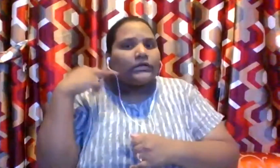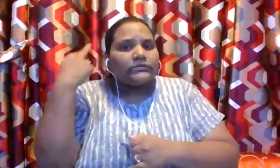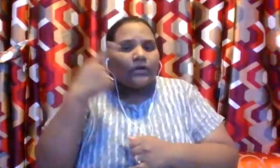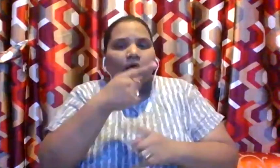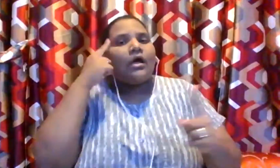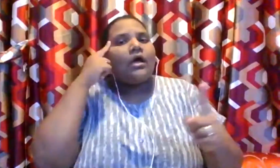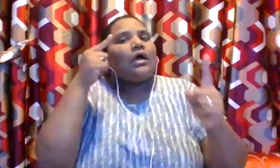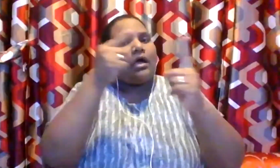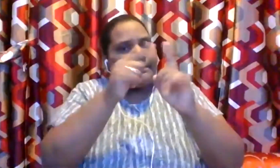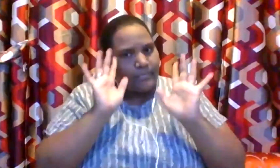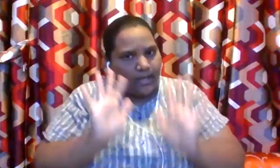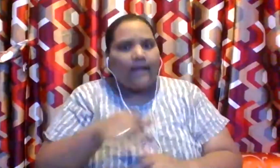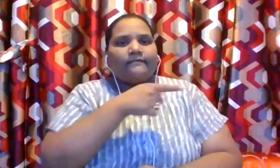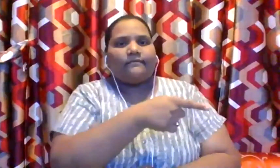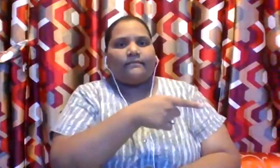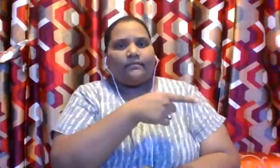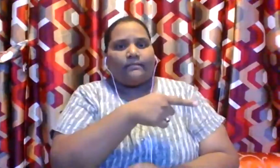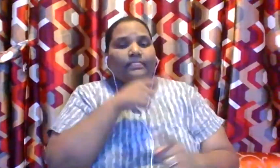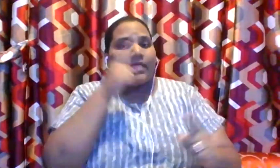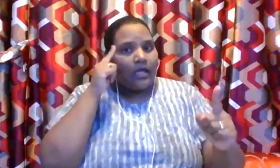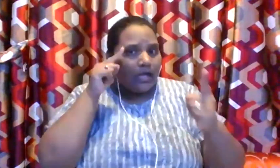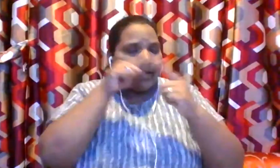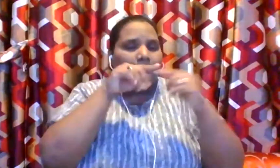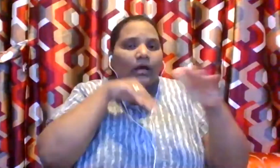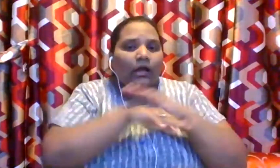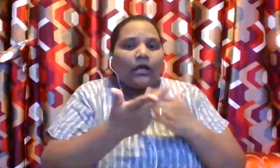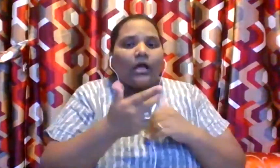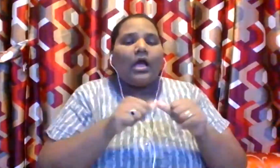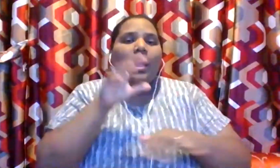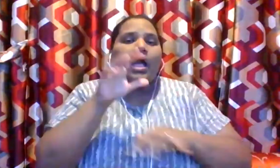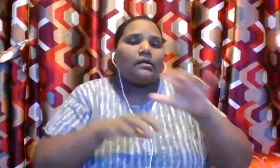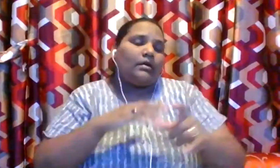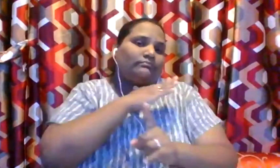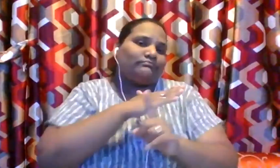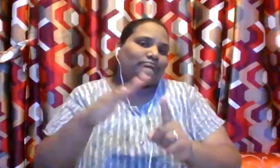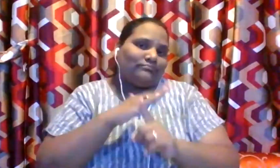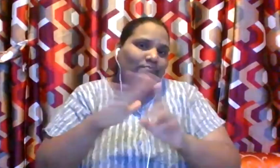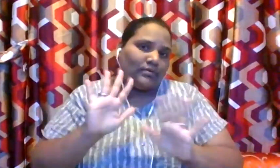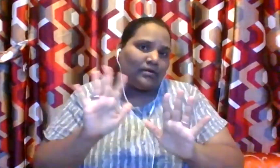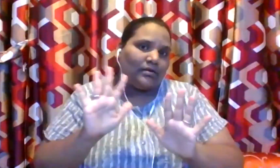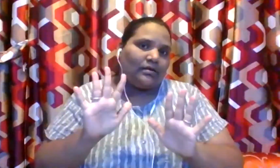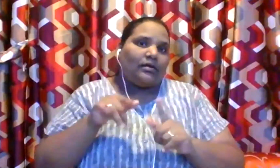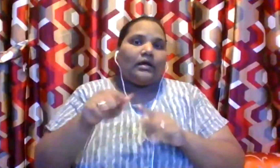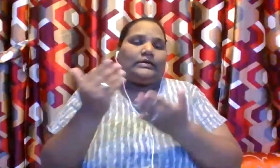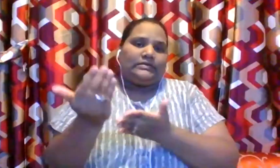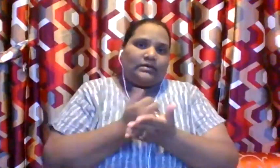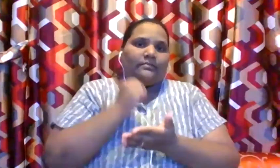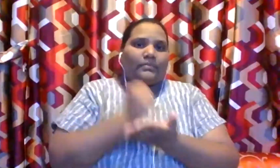came to stop animal sacrifices, which is happening due to misuse of the Vedic knowledge.